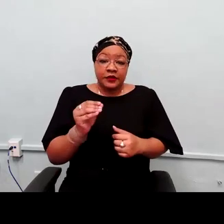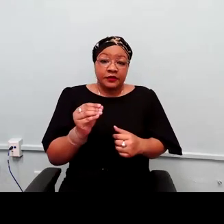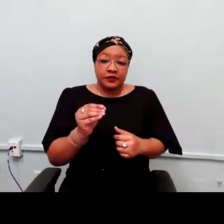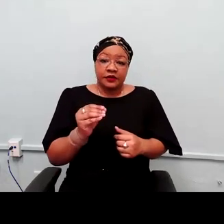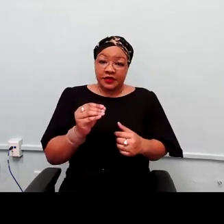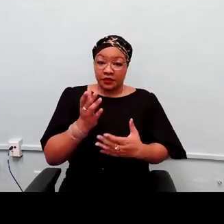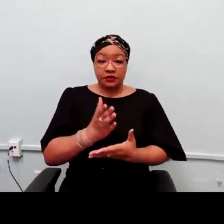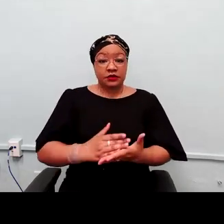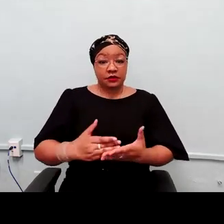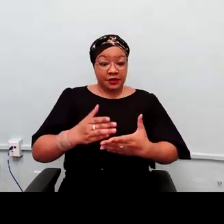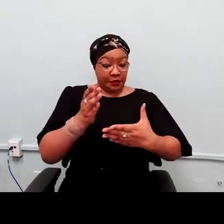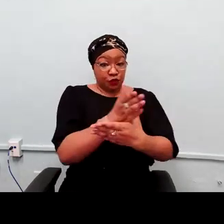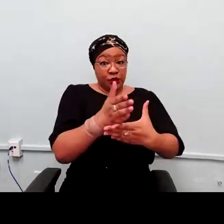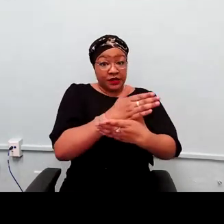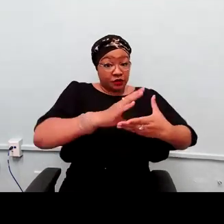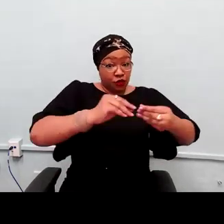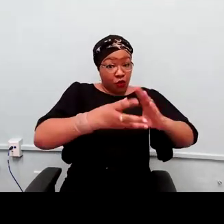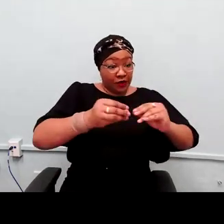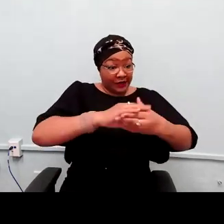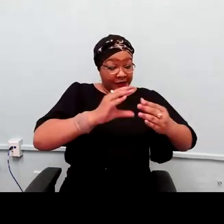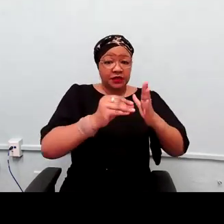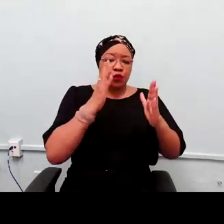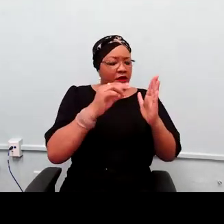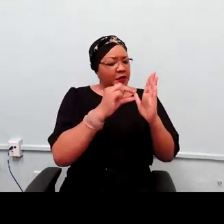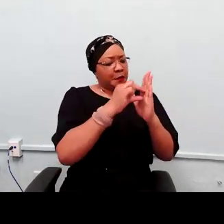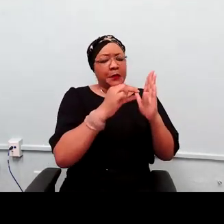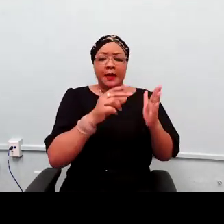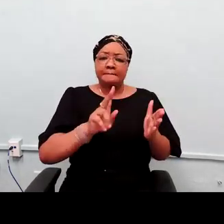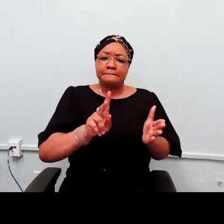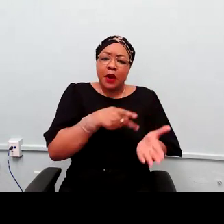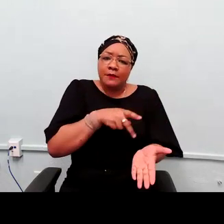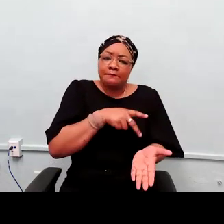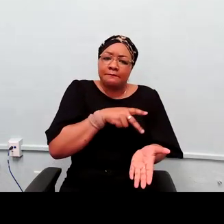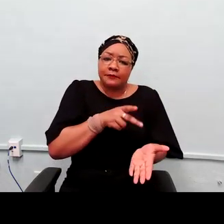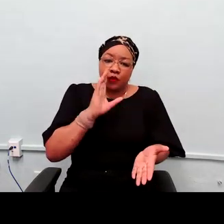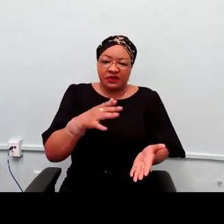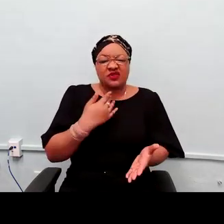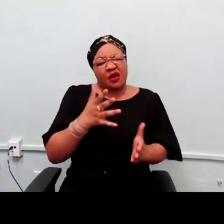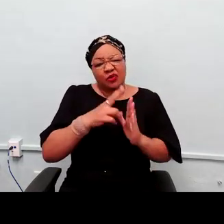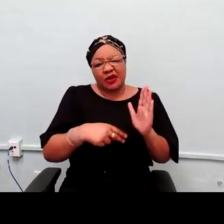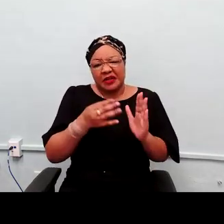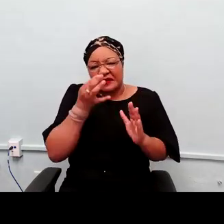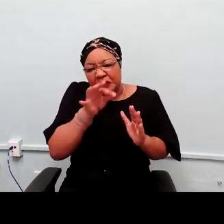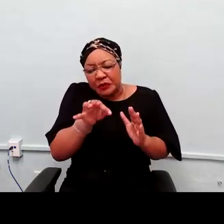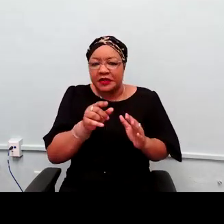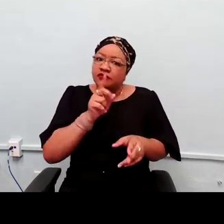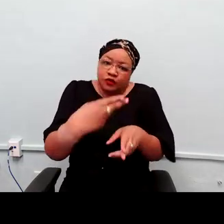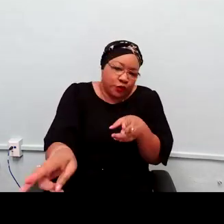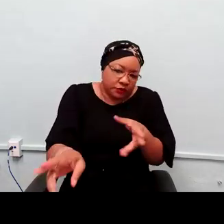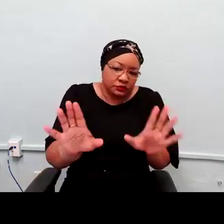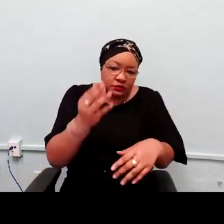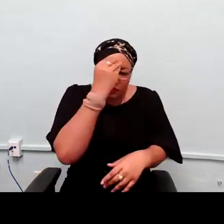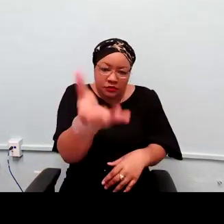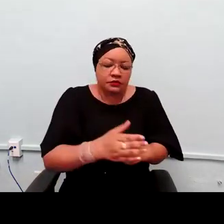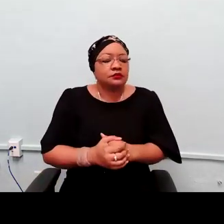spaces in between the stories. And so I'll just read a couple of them. They're super short.